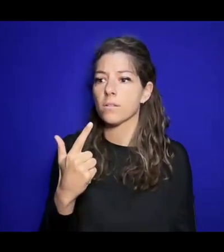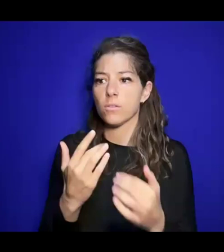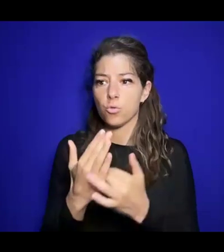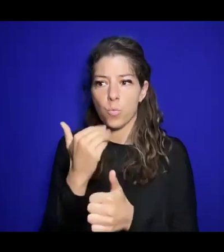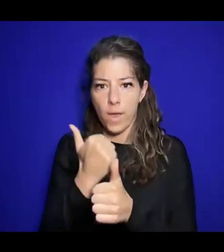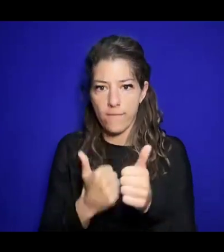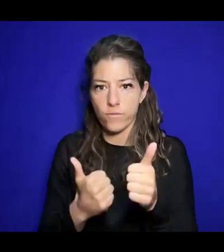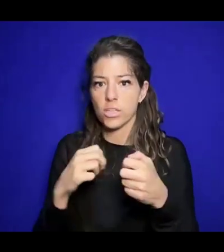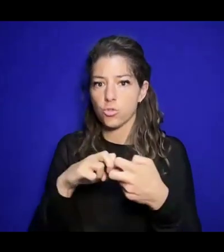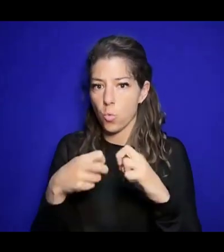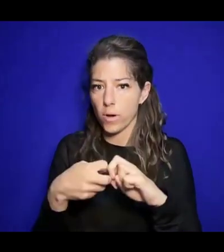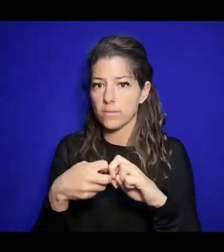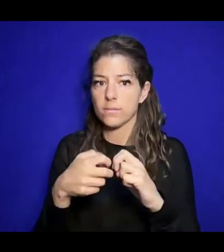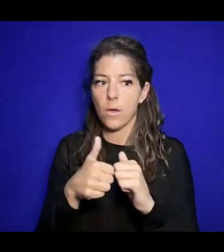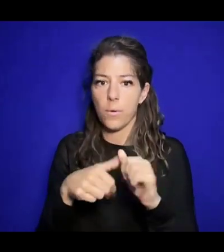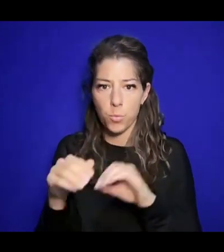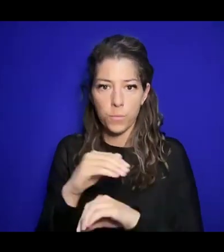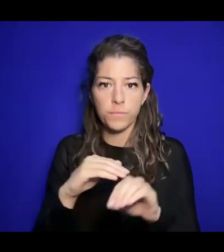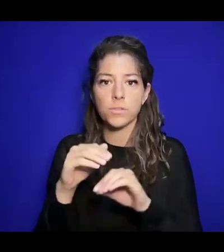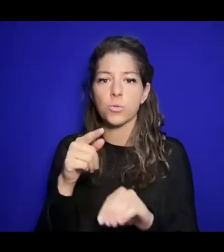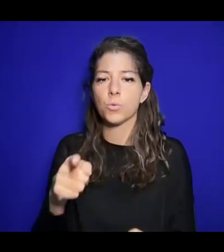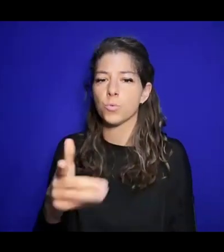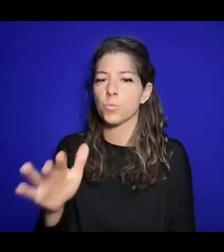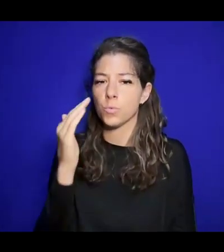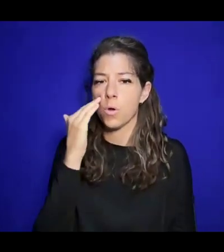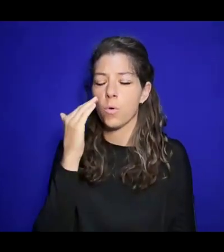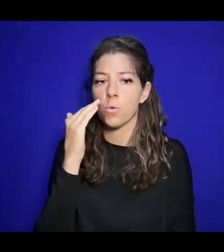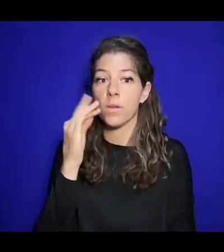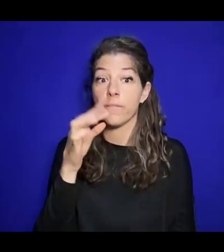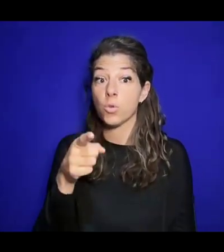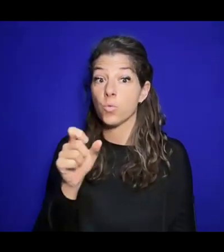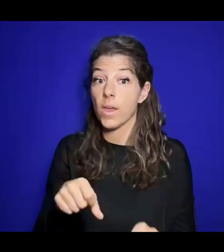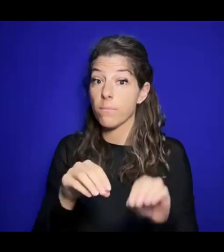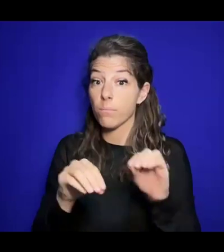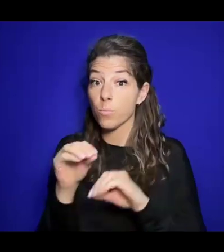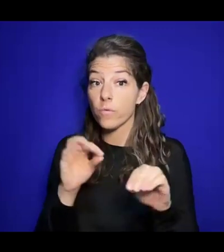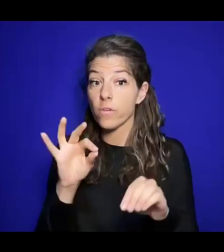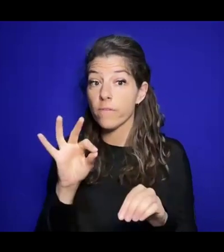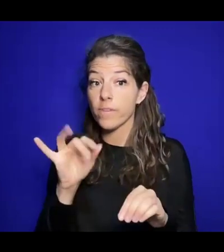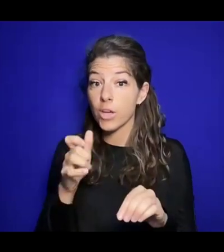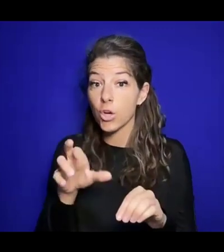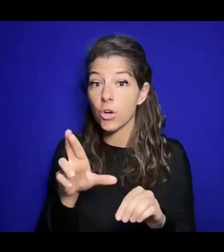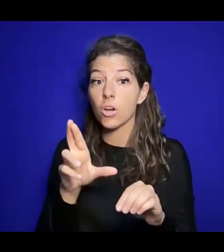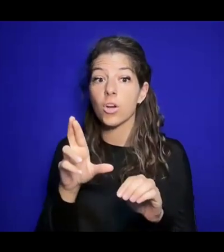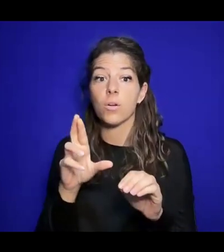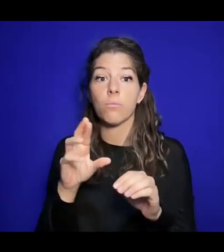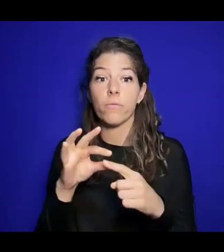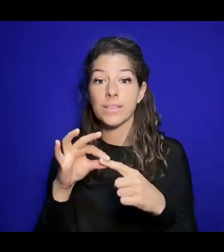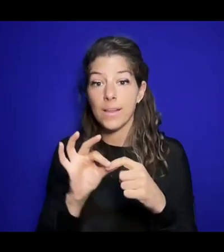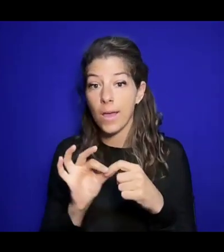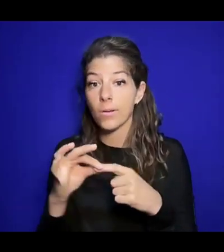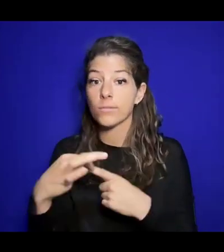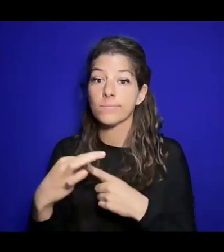single joint and how the joint moves. So if you can move your finger and you can move it down, you can